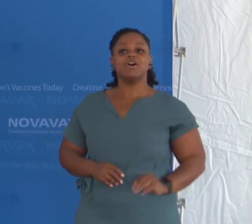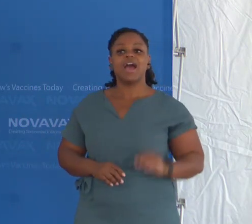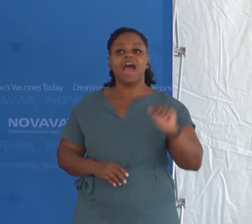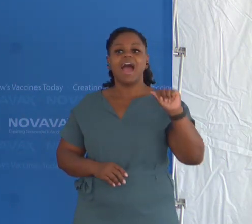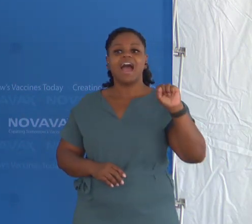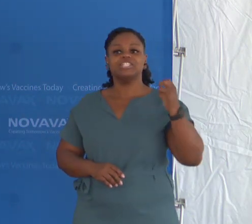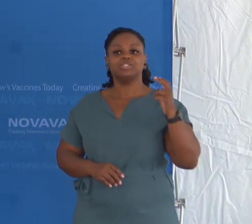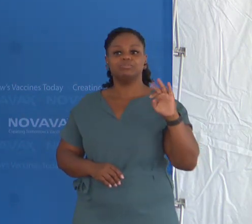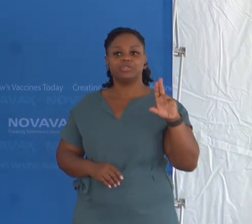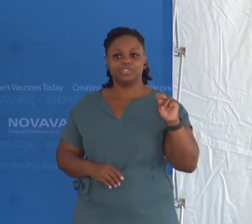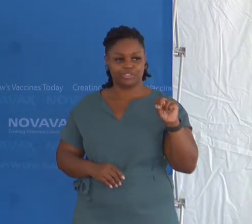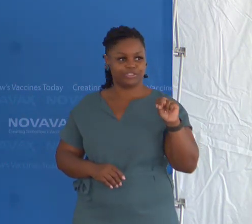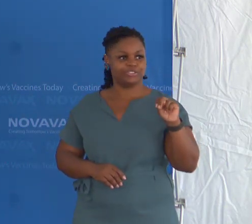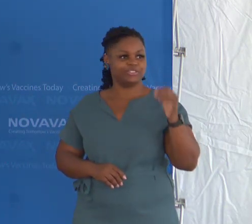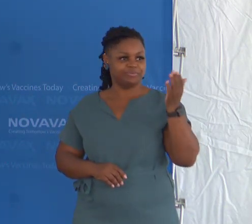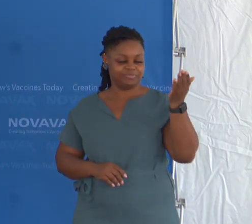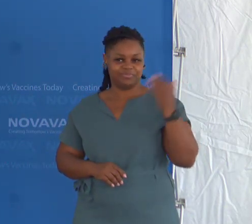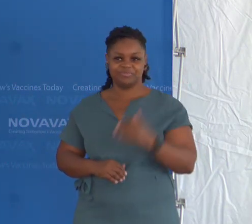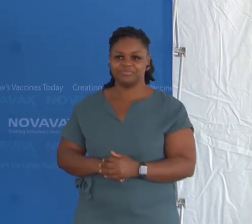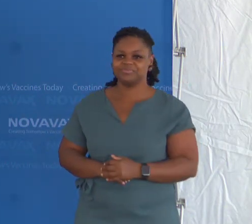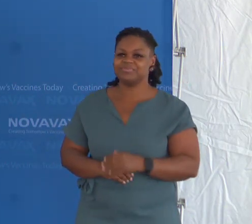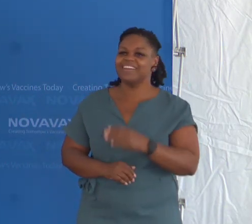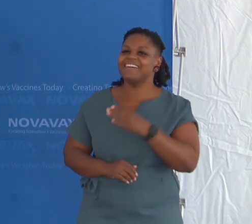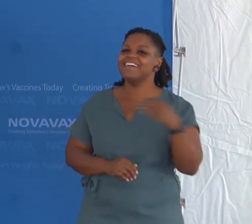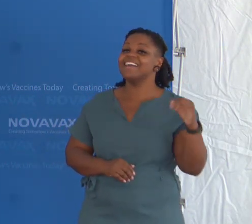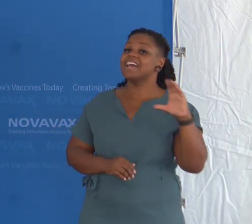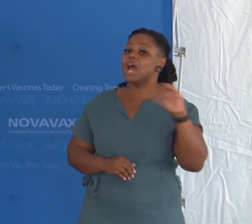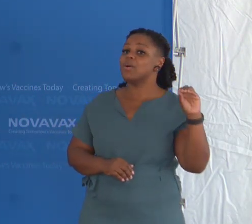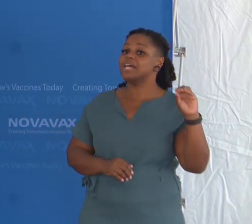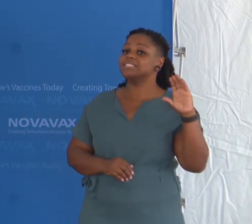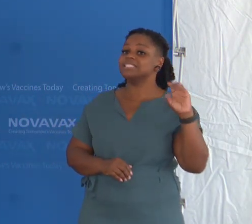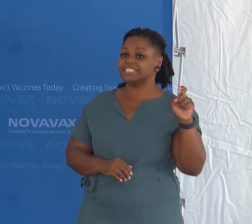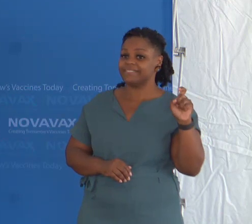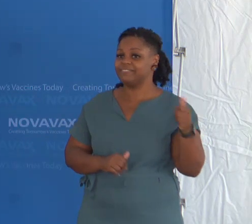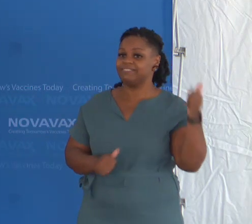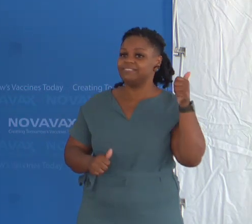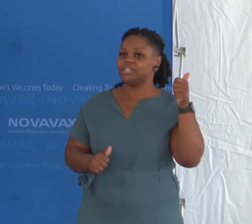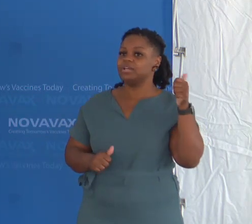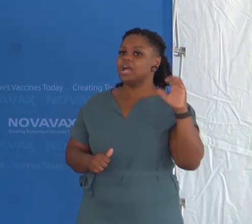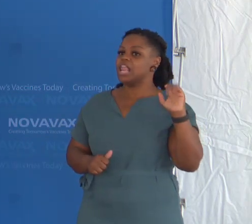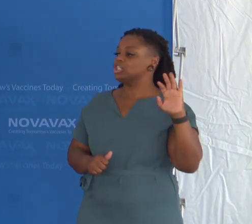go. And County Executive Elrich,